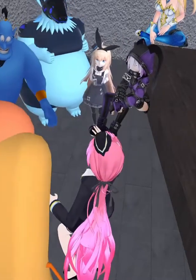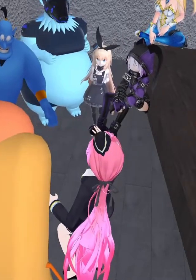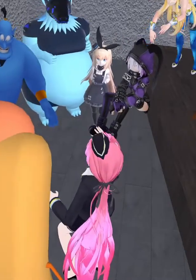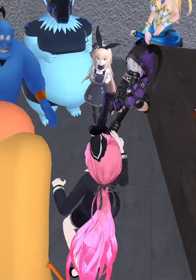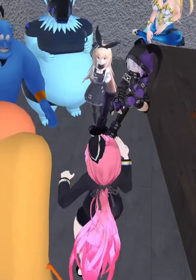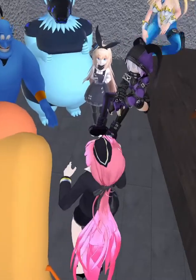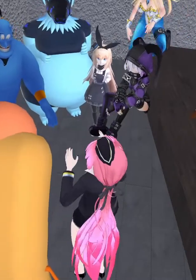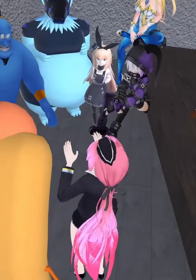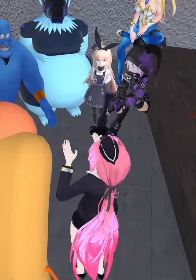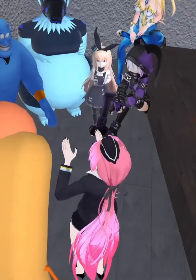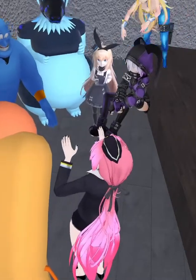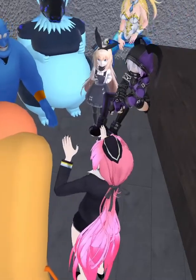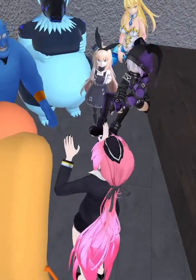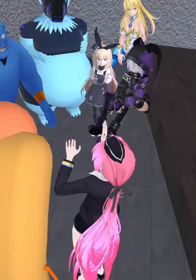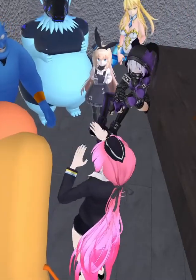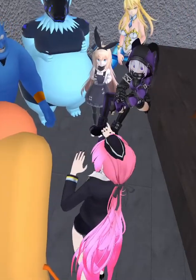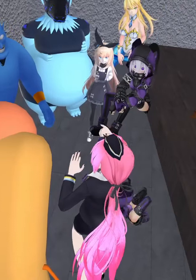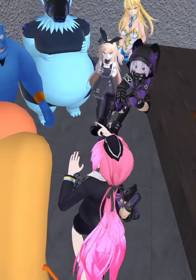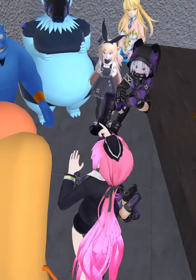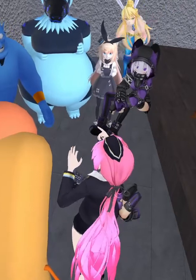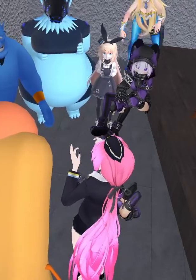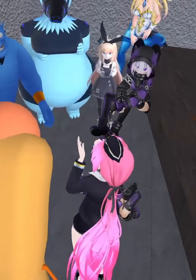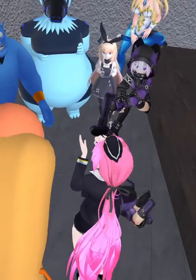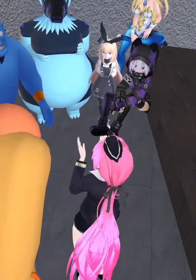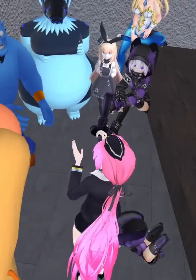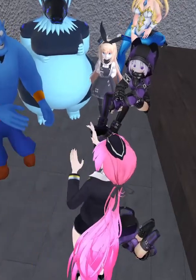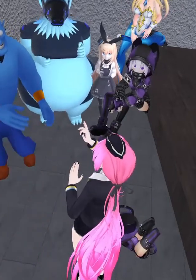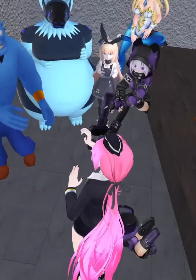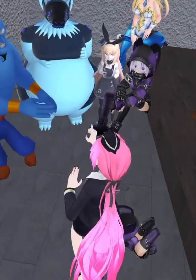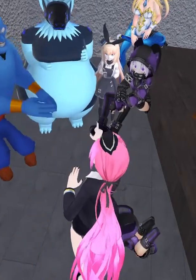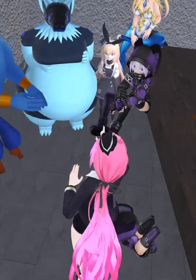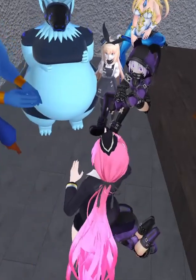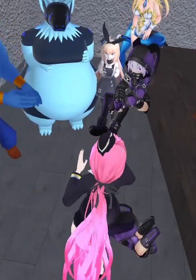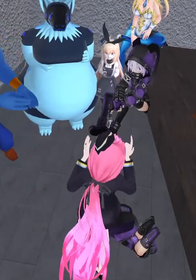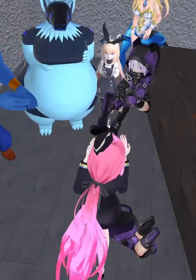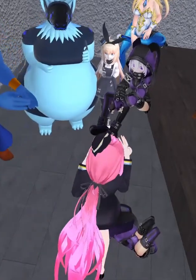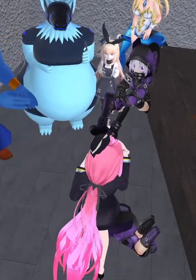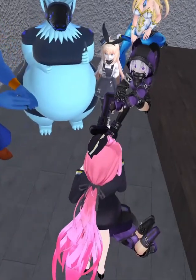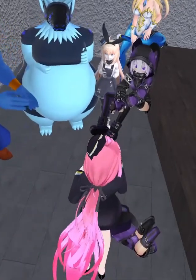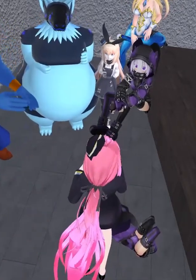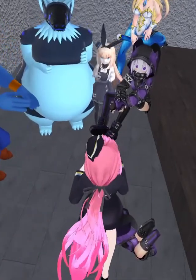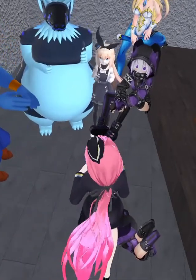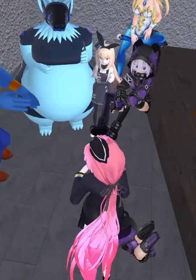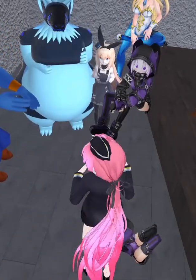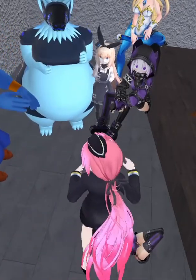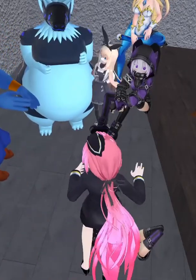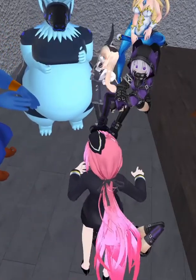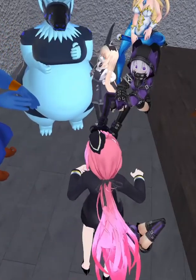Okay, Right, so keep do you going. need some concept ideas? Do you need some help figuring out how to integrate classifiers? What are you kind of stuck on? Party. Never mind.